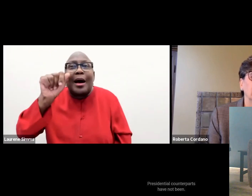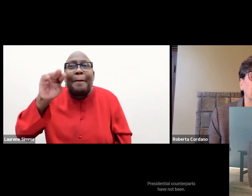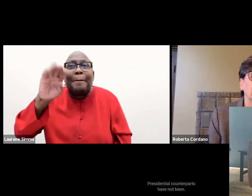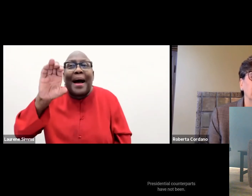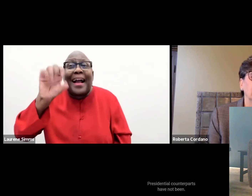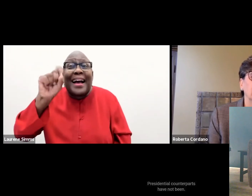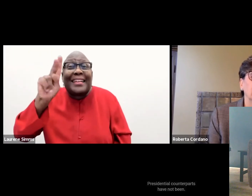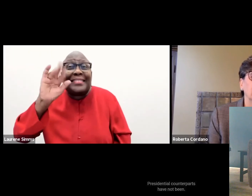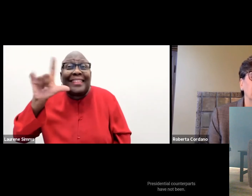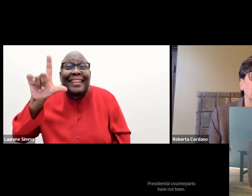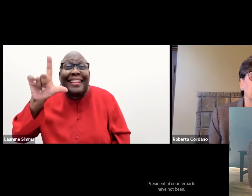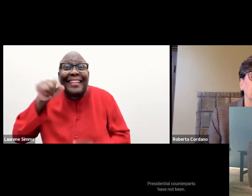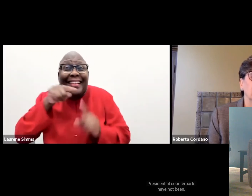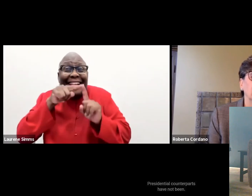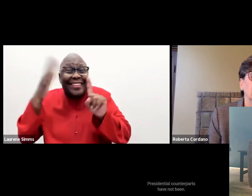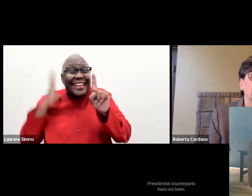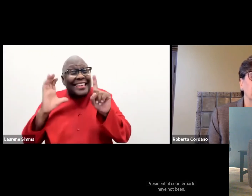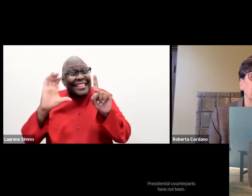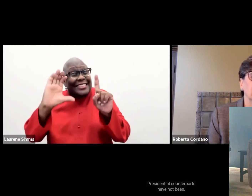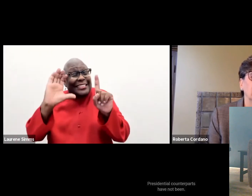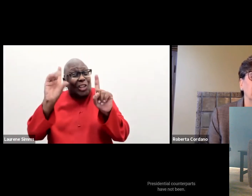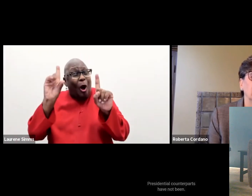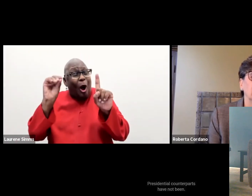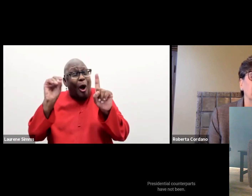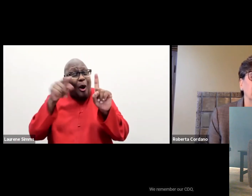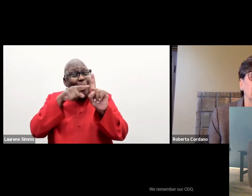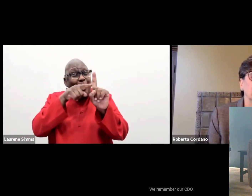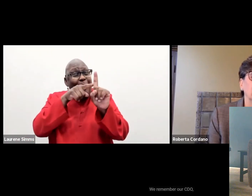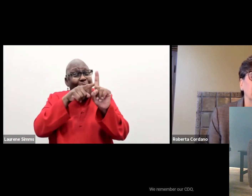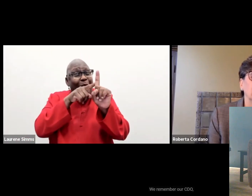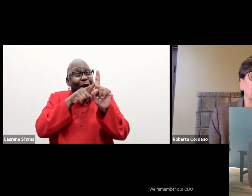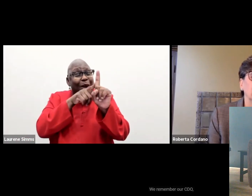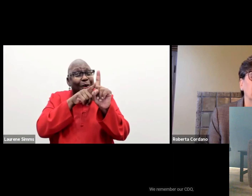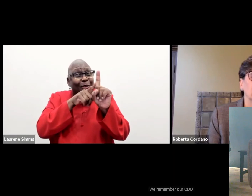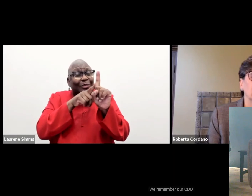under many scrutiny and